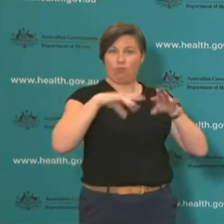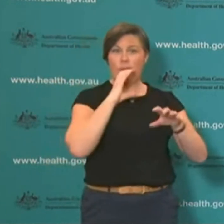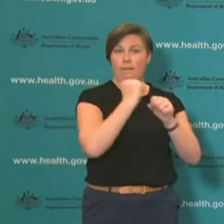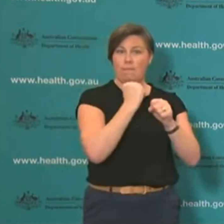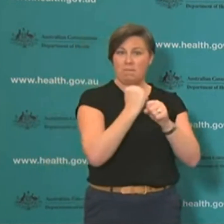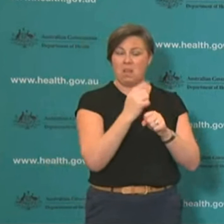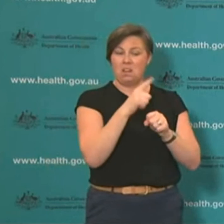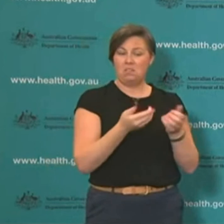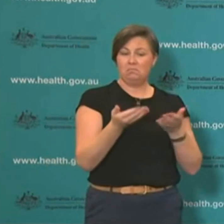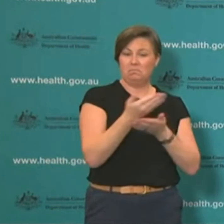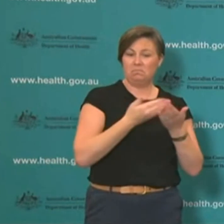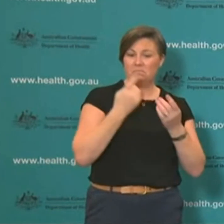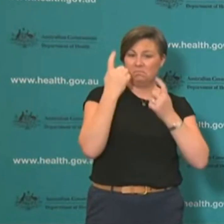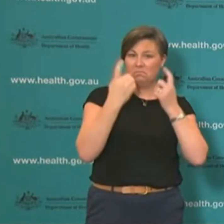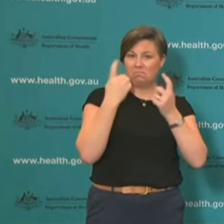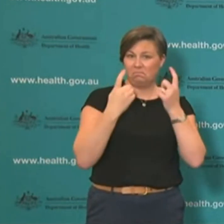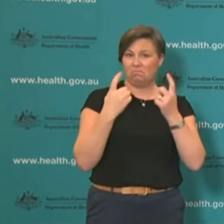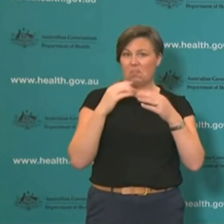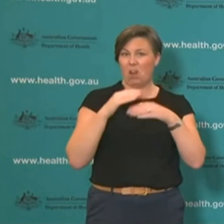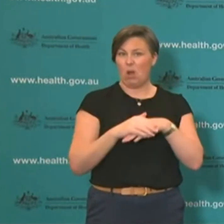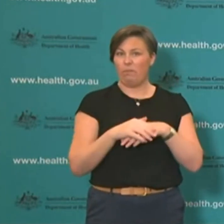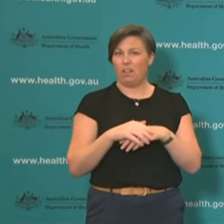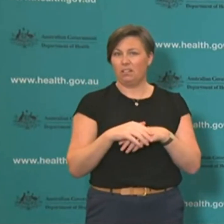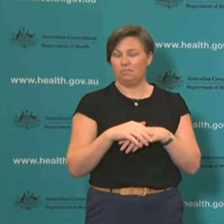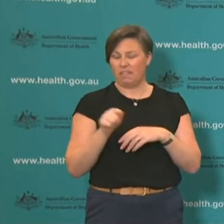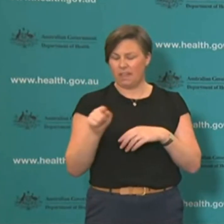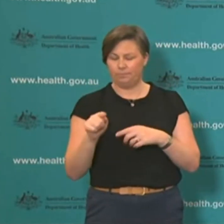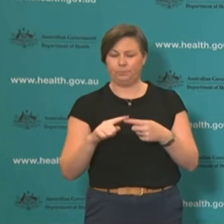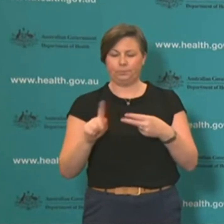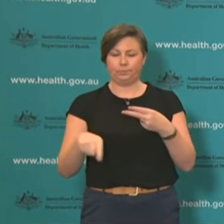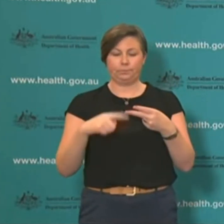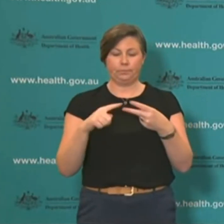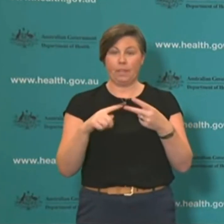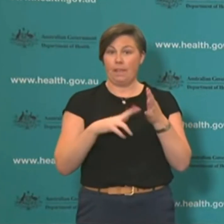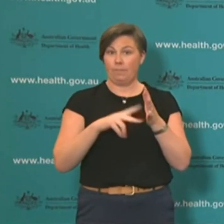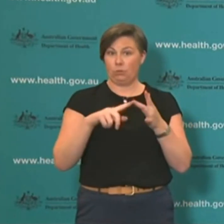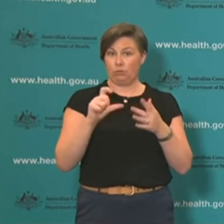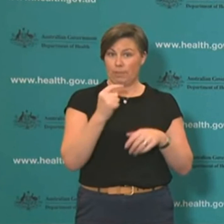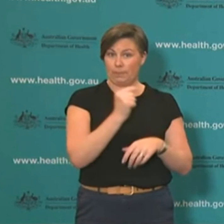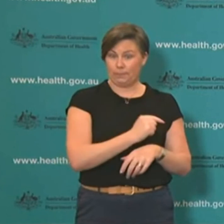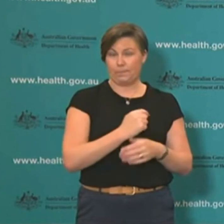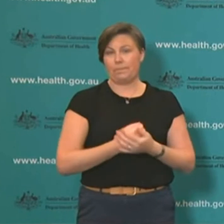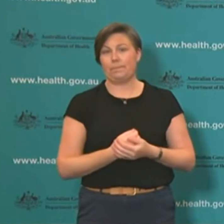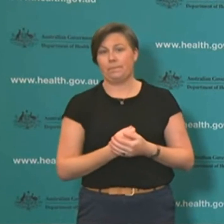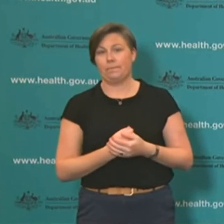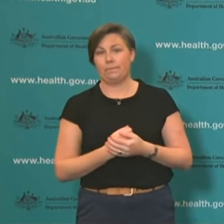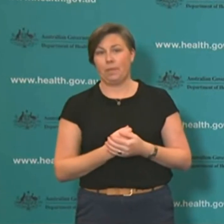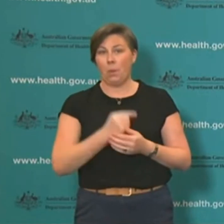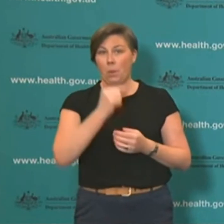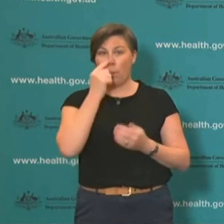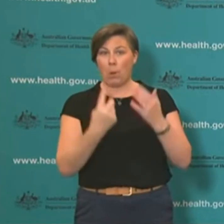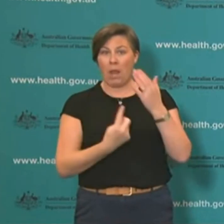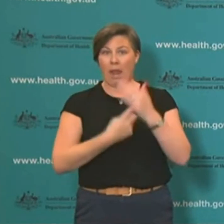by Chief Health Officers and state health systems at the moment. With regard to Victoria, would that have been able to have